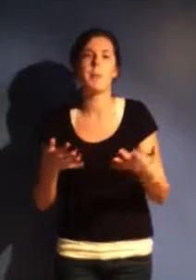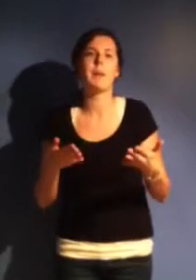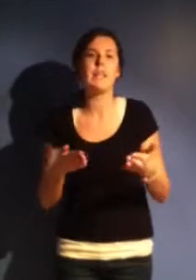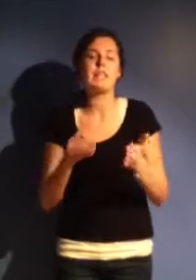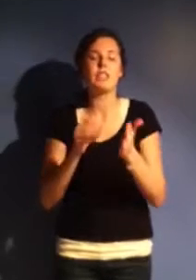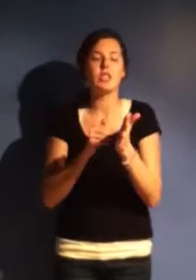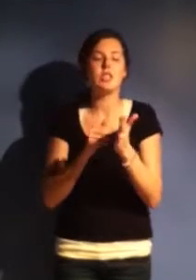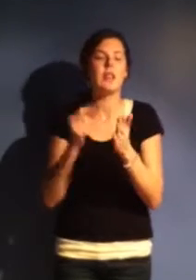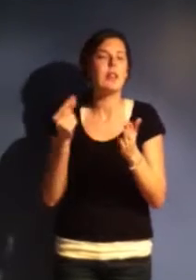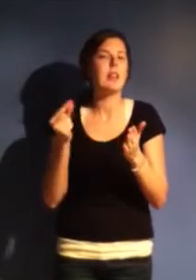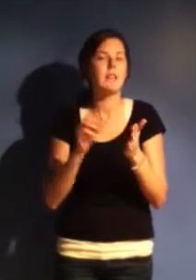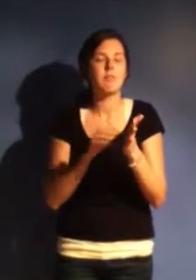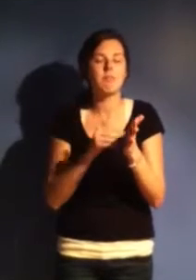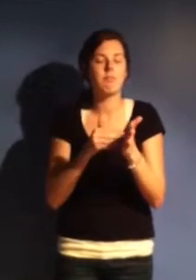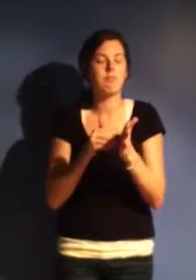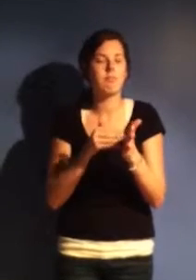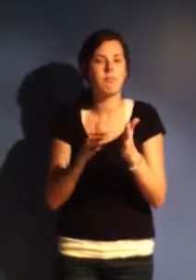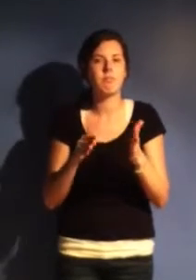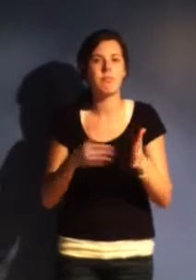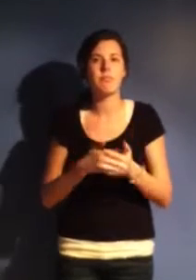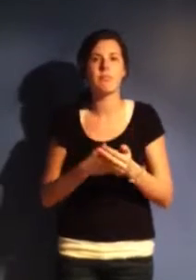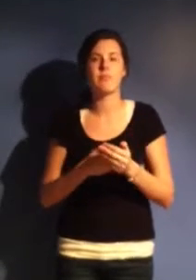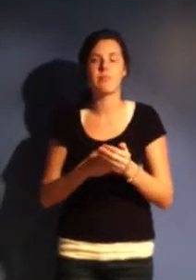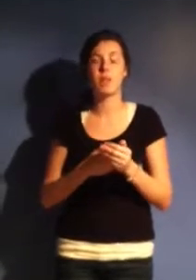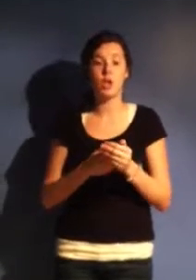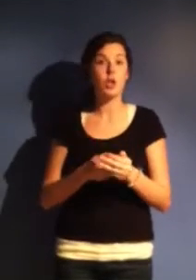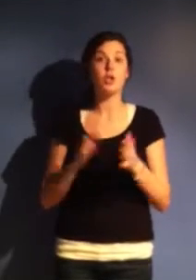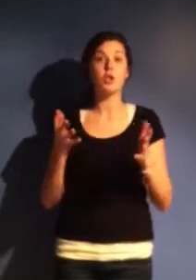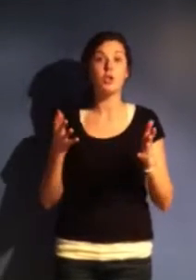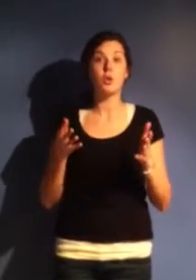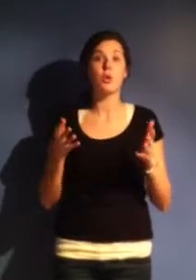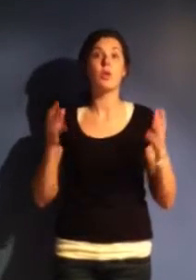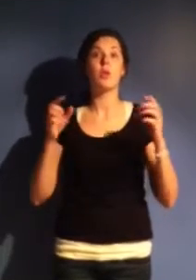with several triangles, you'll need to bake this in a